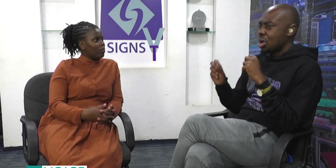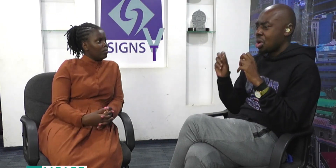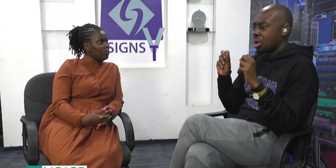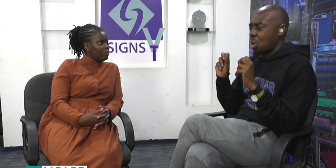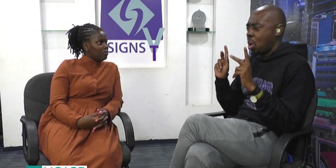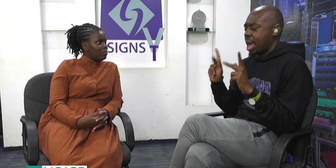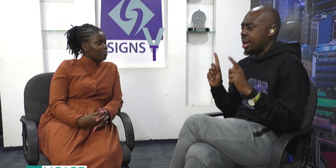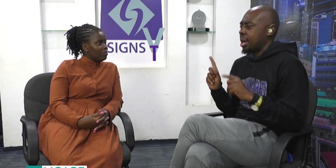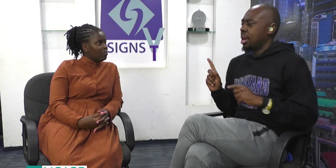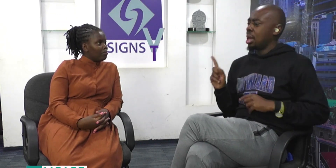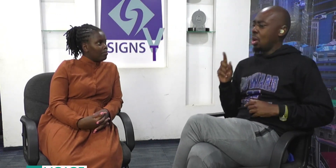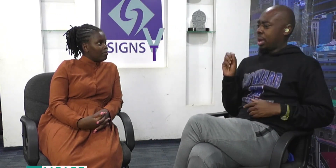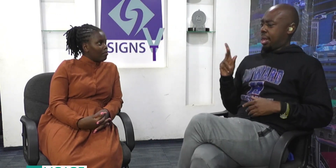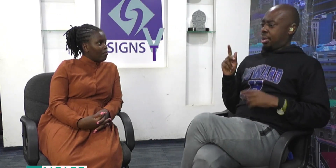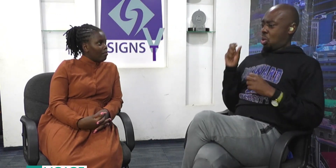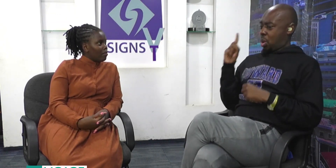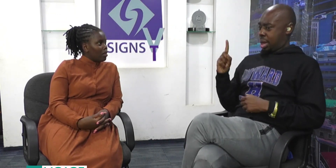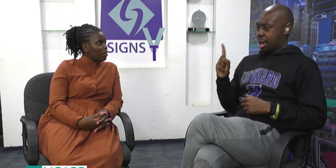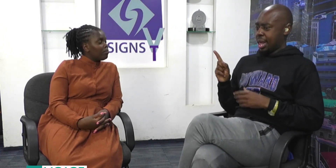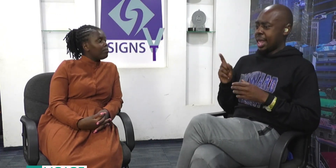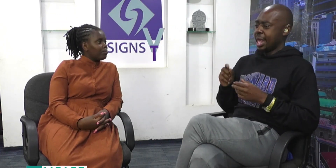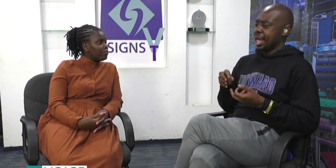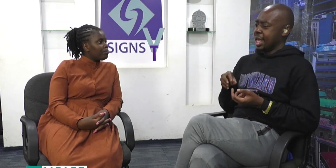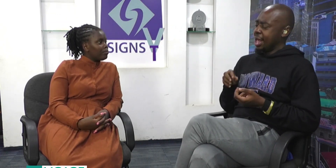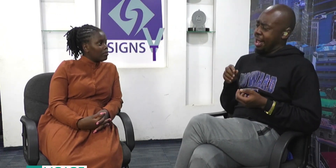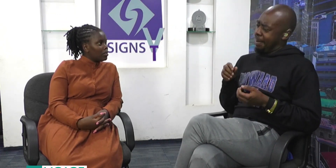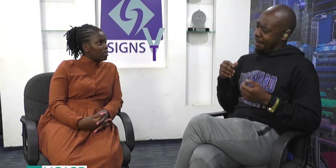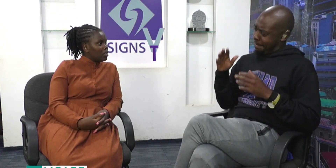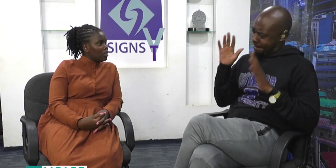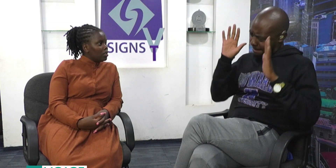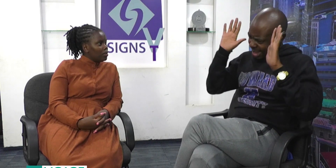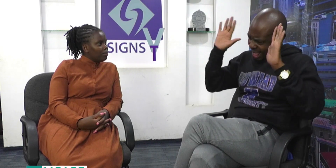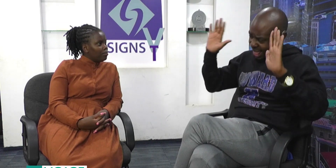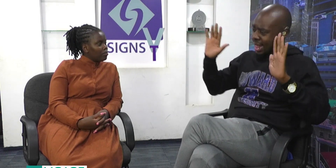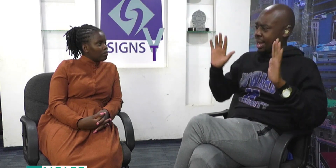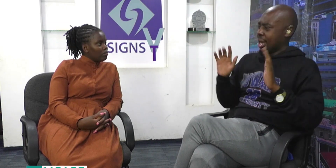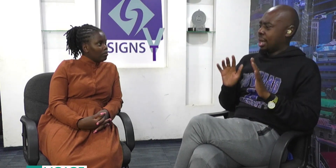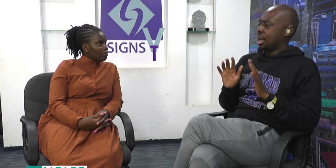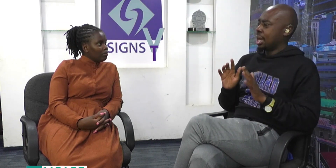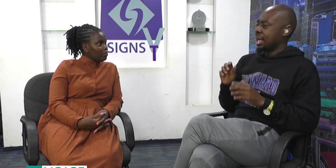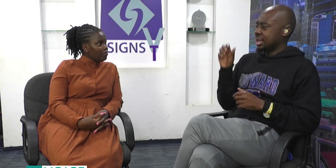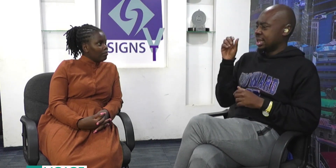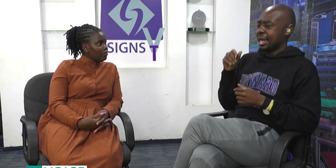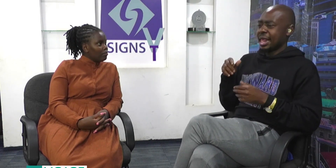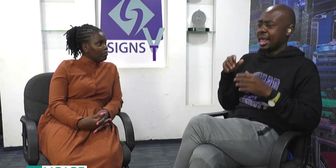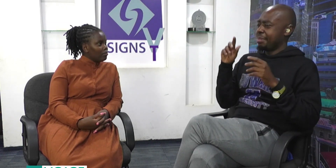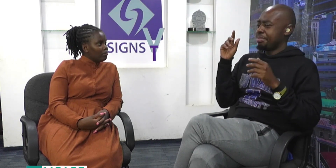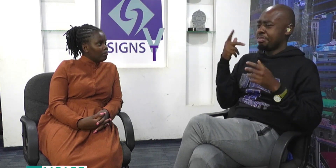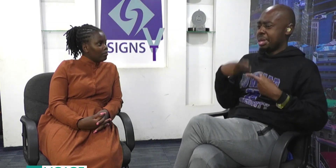person? Okay, the first one and the very important one.